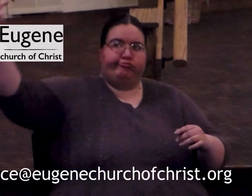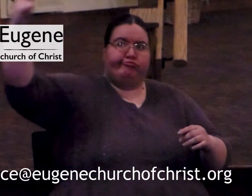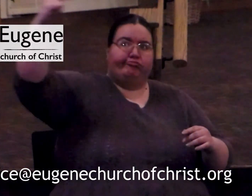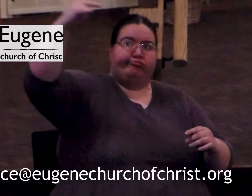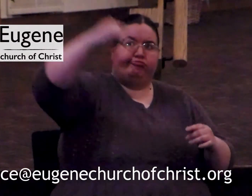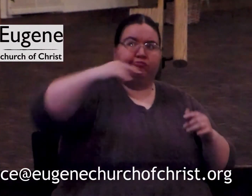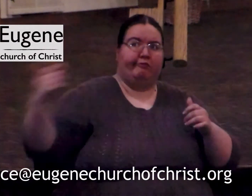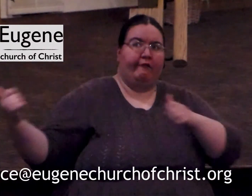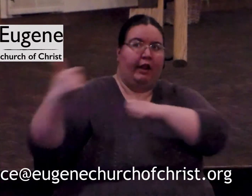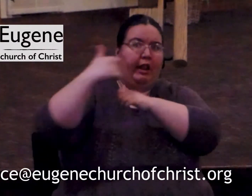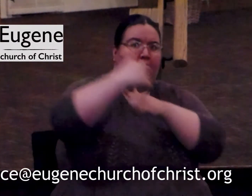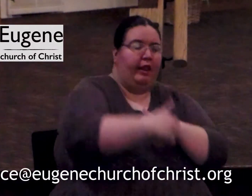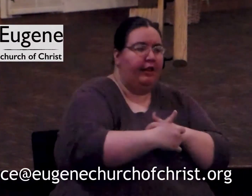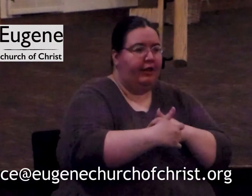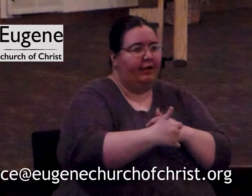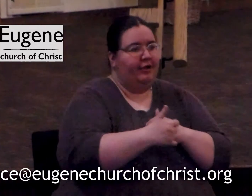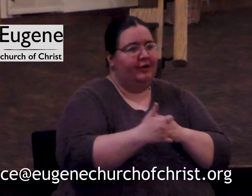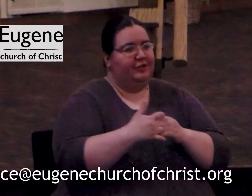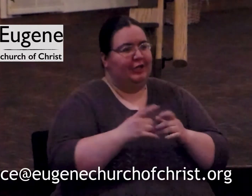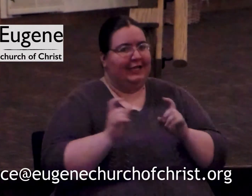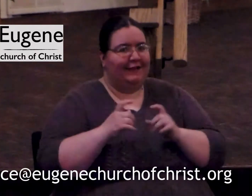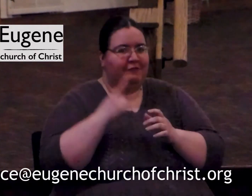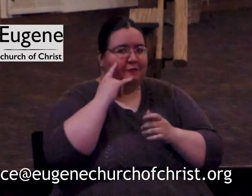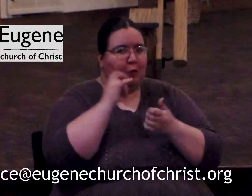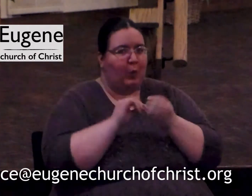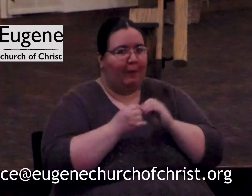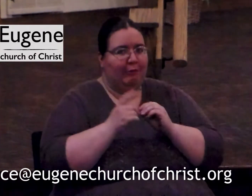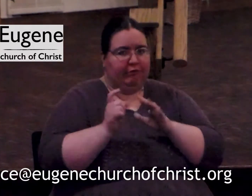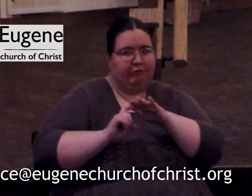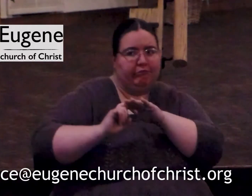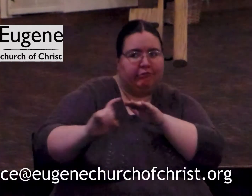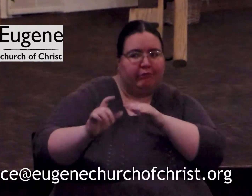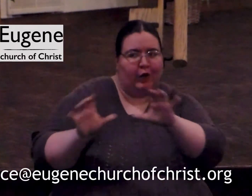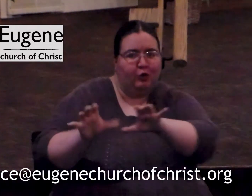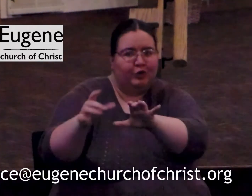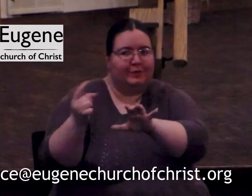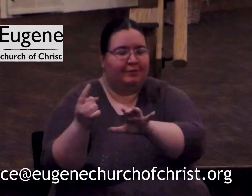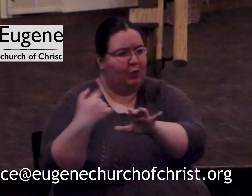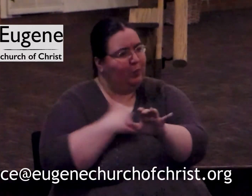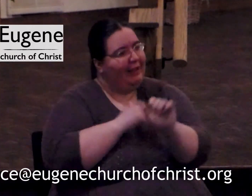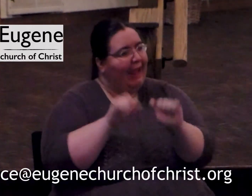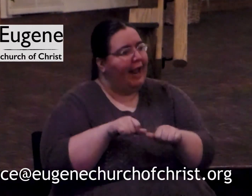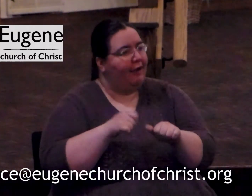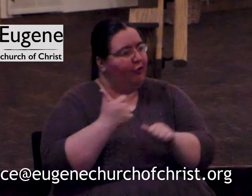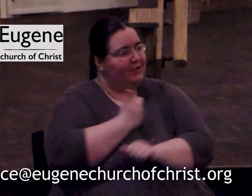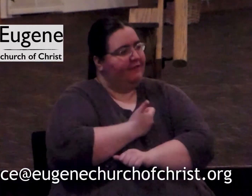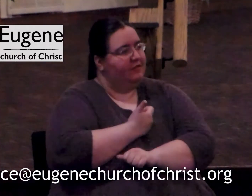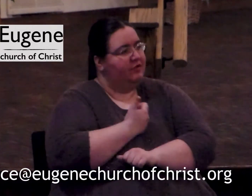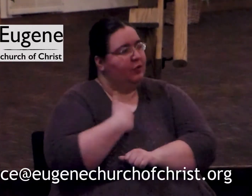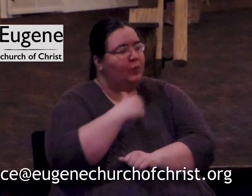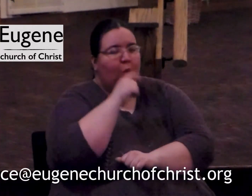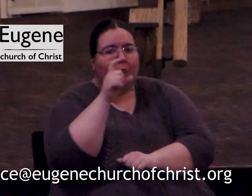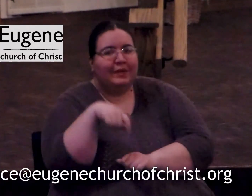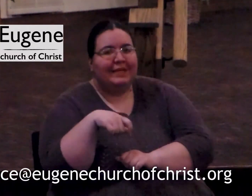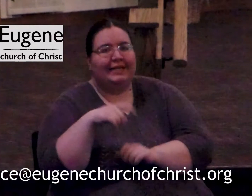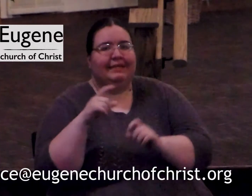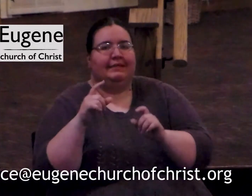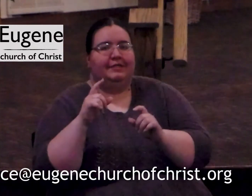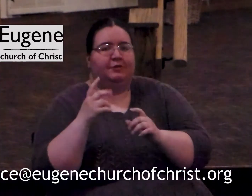have somebody fly thousands of miles and sit up here on a stool and give us a phone number to text encouragement to somebody. We can do that